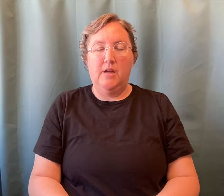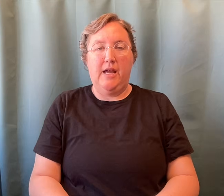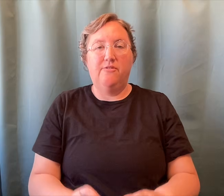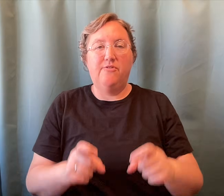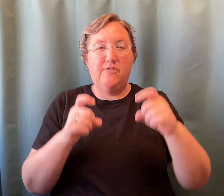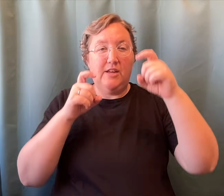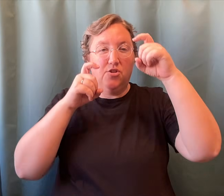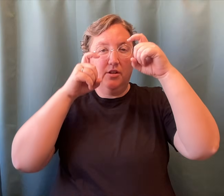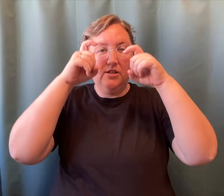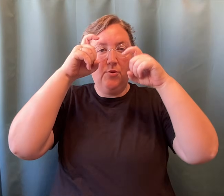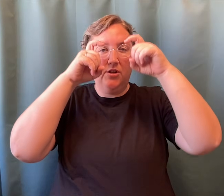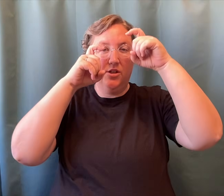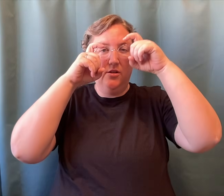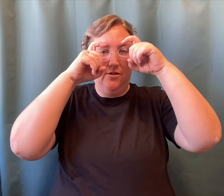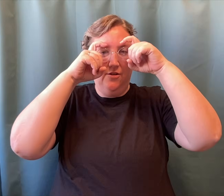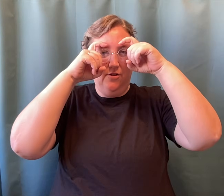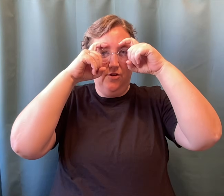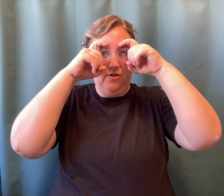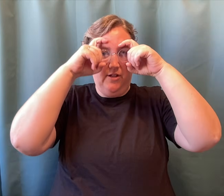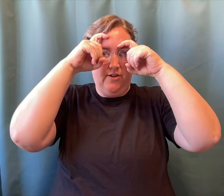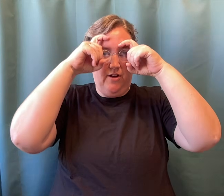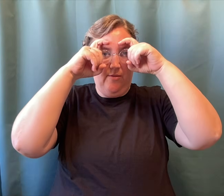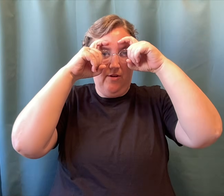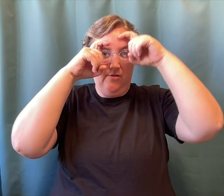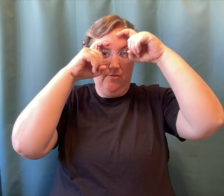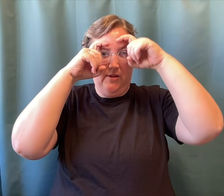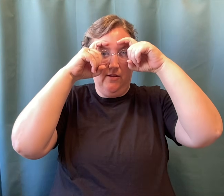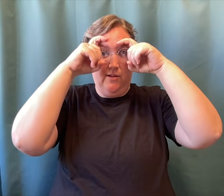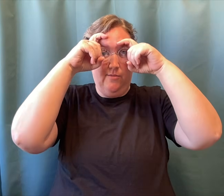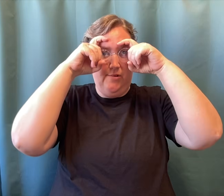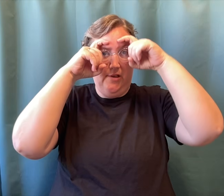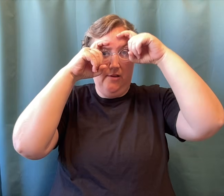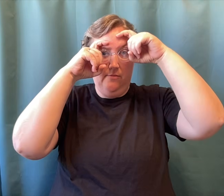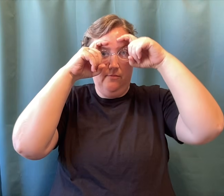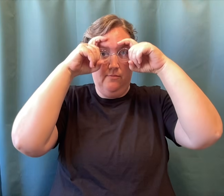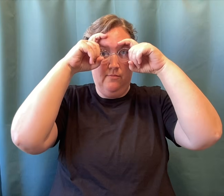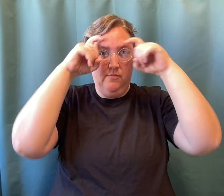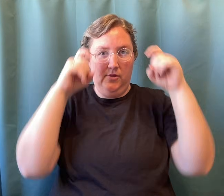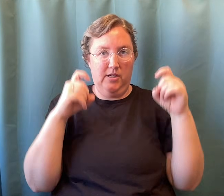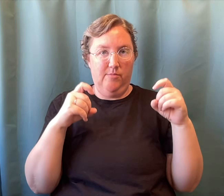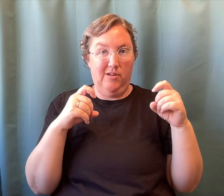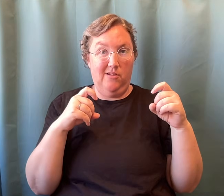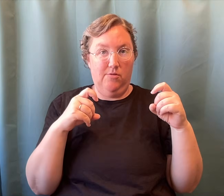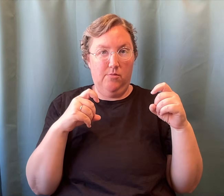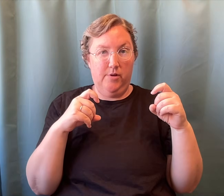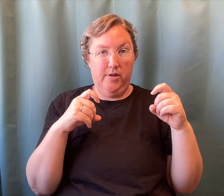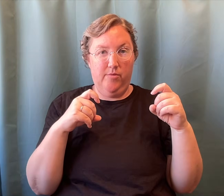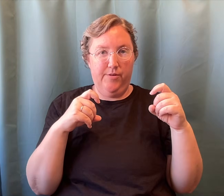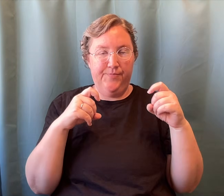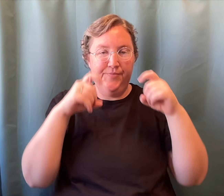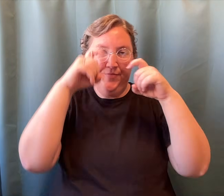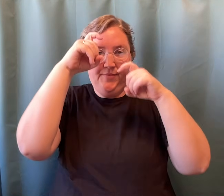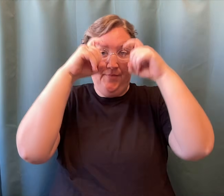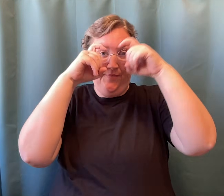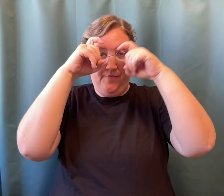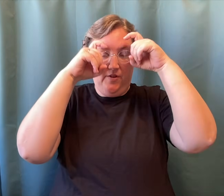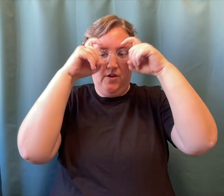And facial expression, which should look like your eyebrows wiggling up and down. Can anybody do the one eyebrow?